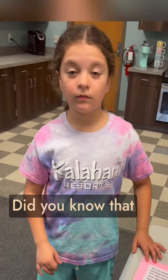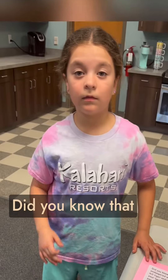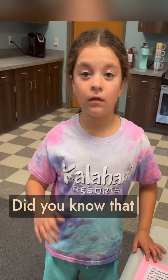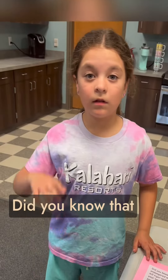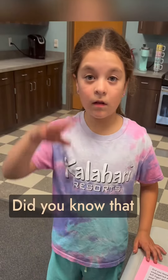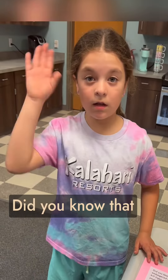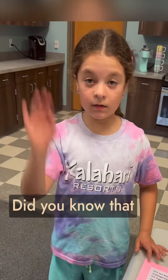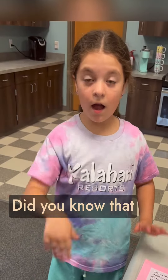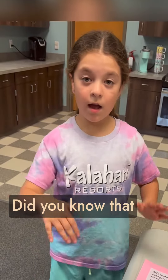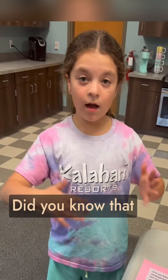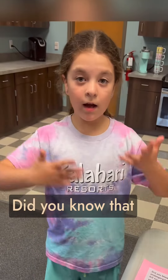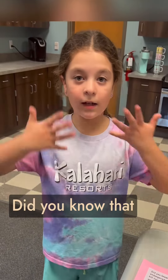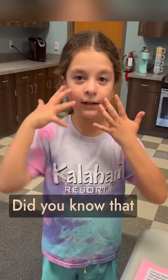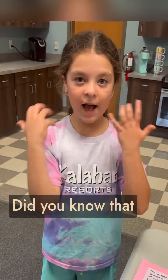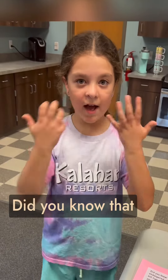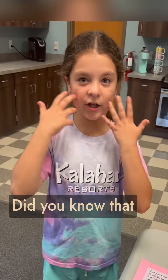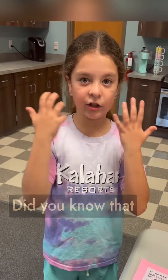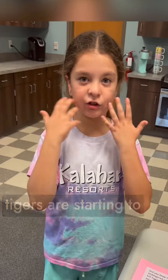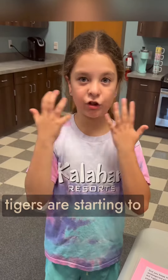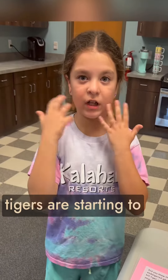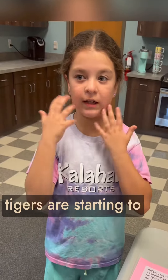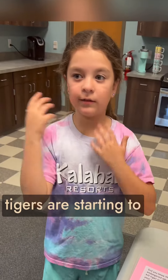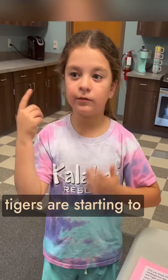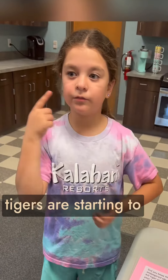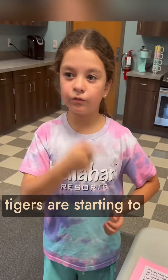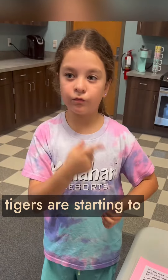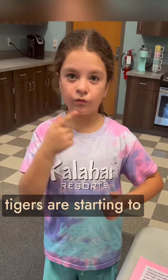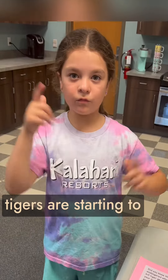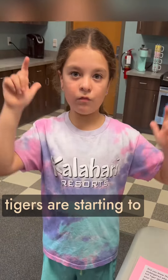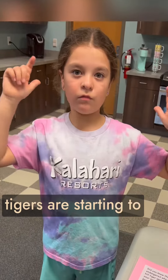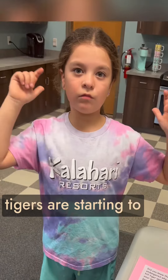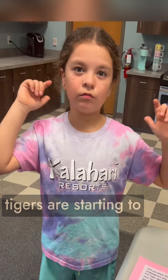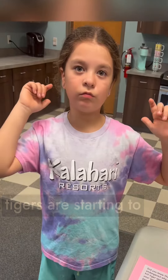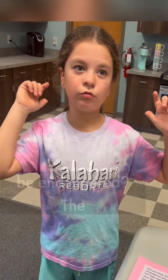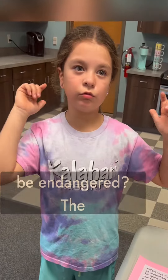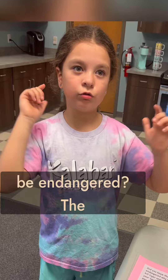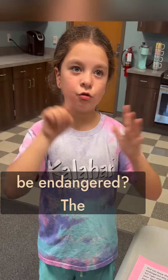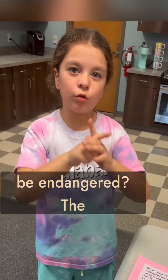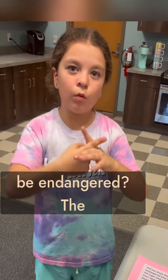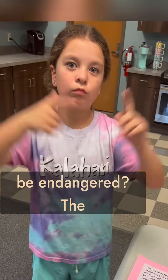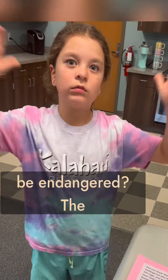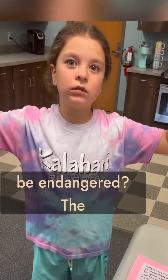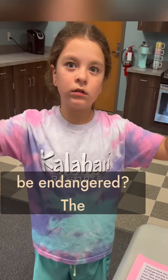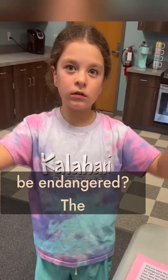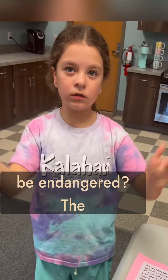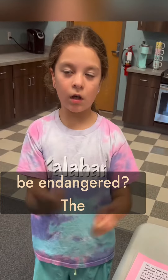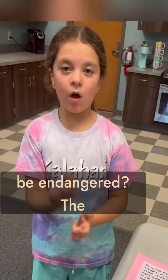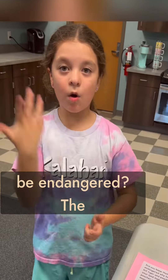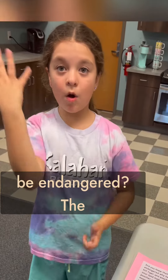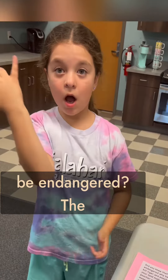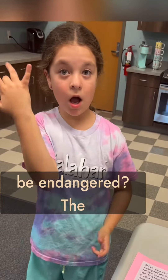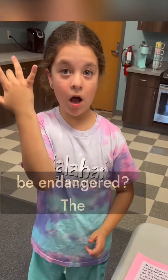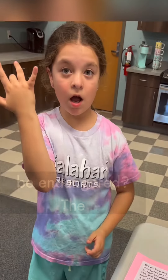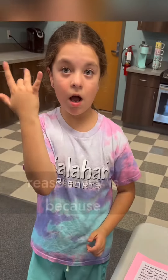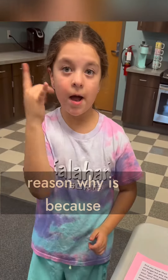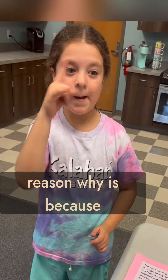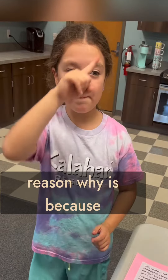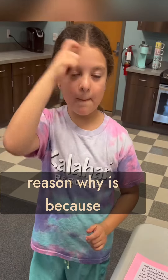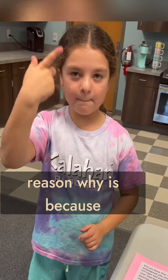Did you know that tigers are starting to be endangered? The reason why is